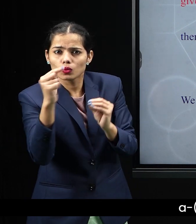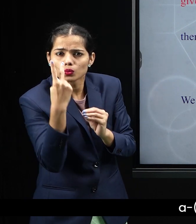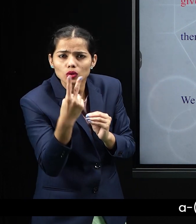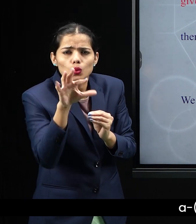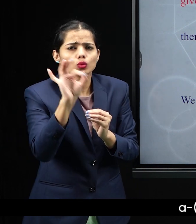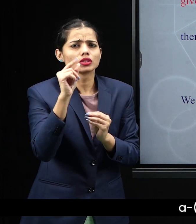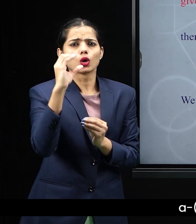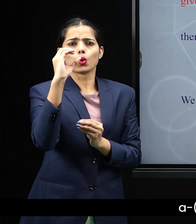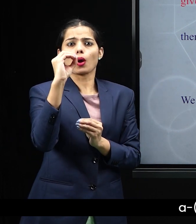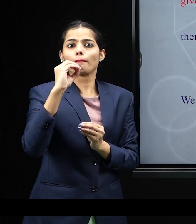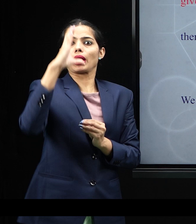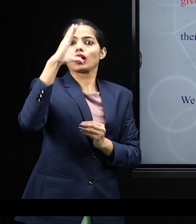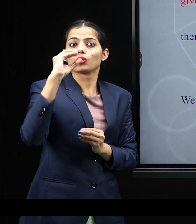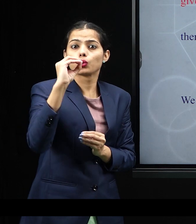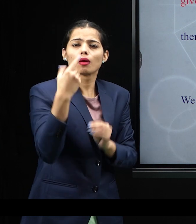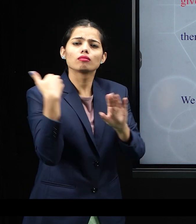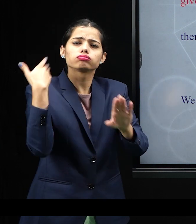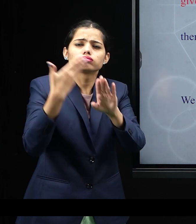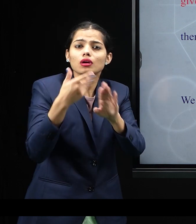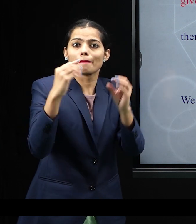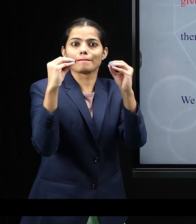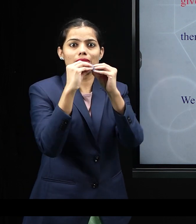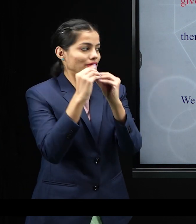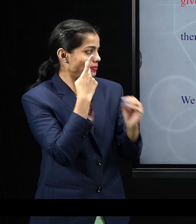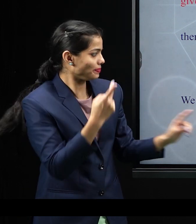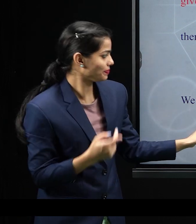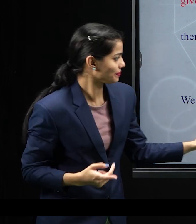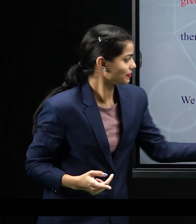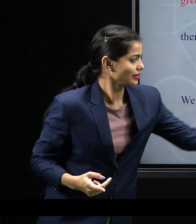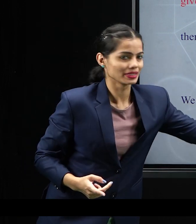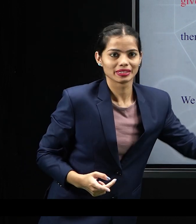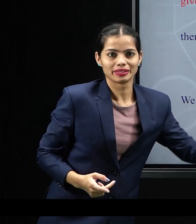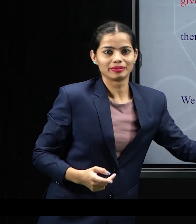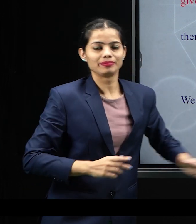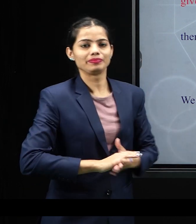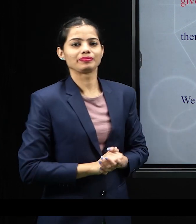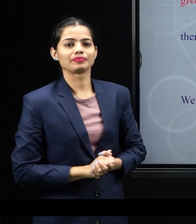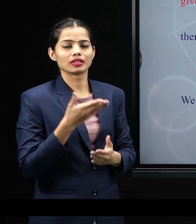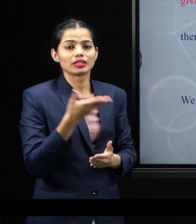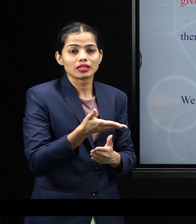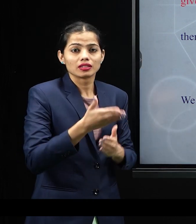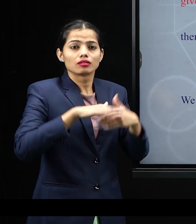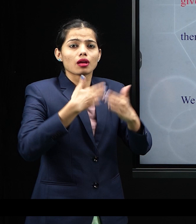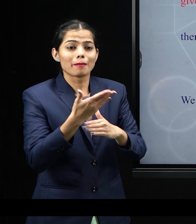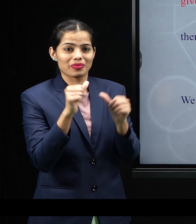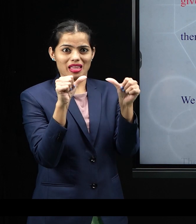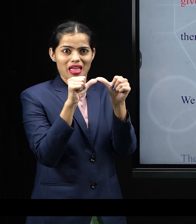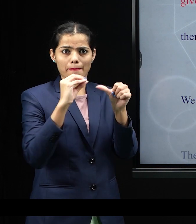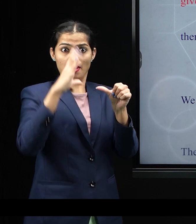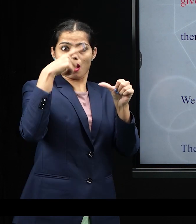minus B by 2, which is greater than 0 since A greater than B. Therefore, A greater